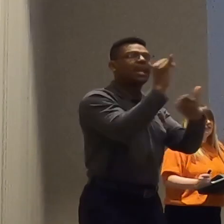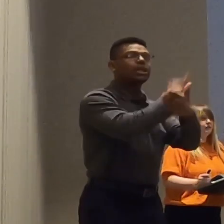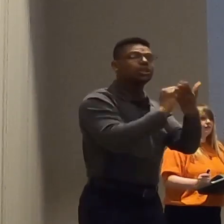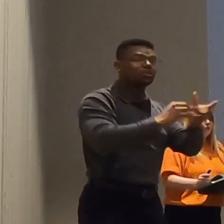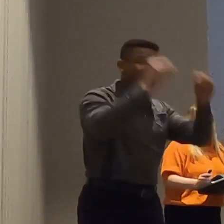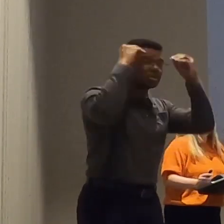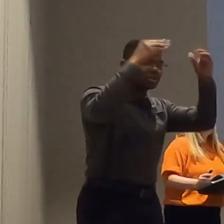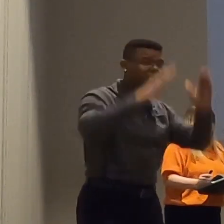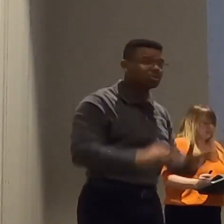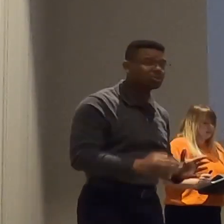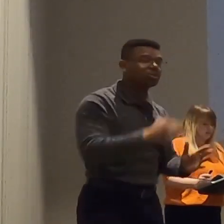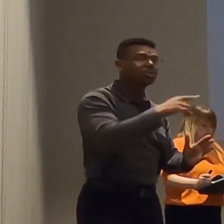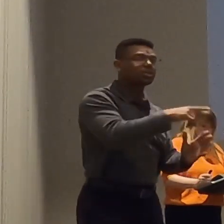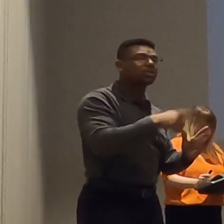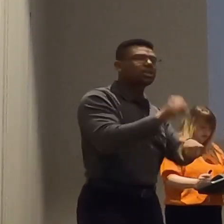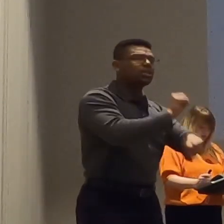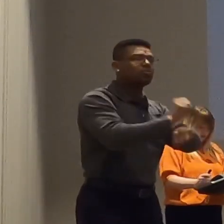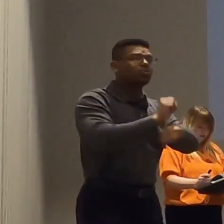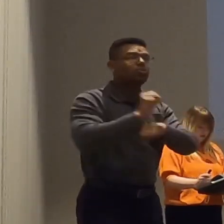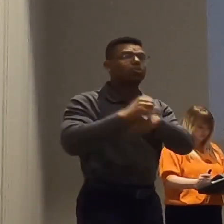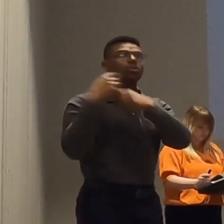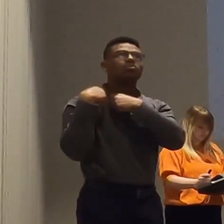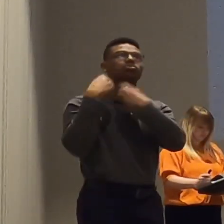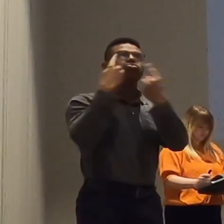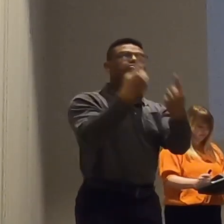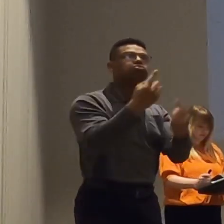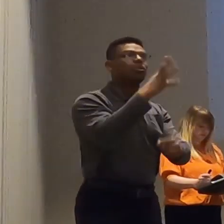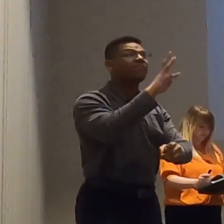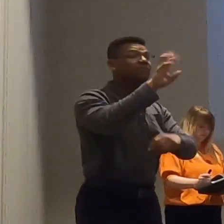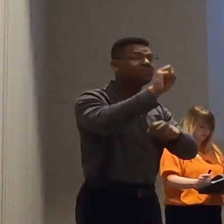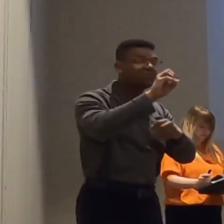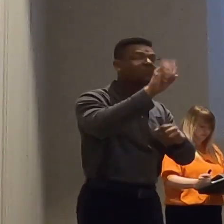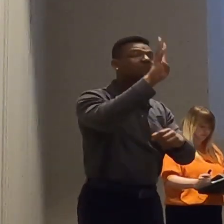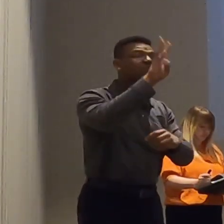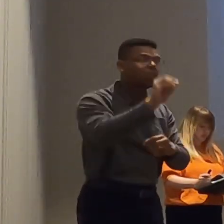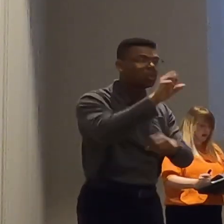which he did for over 40 years.